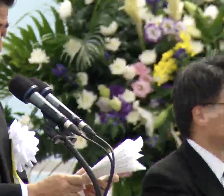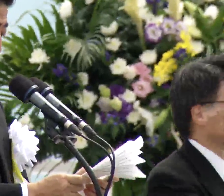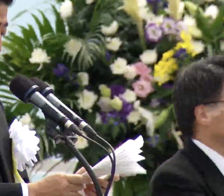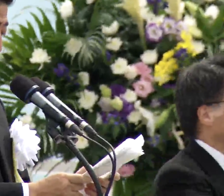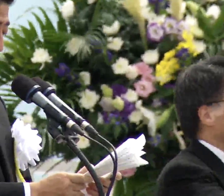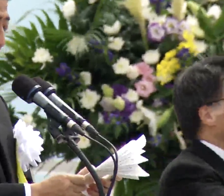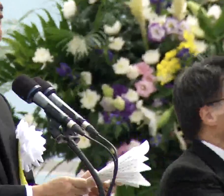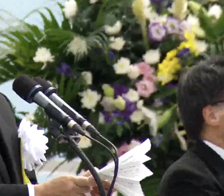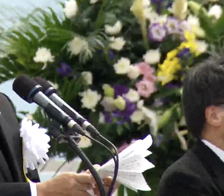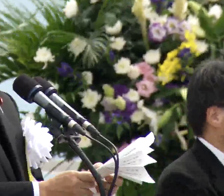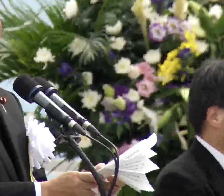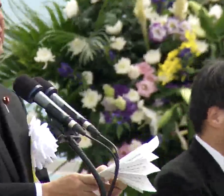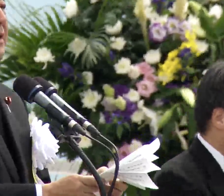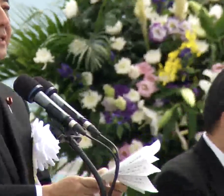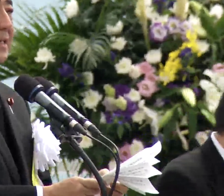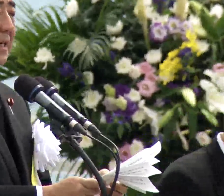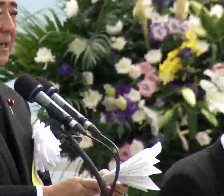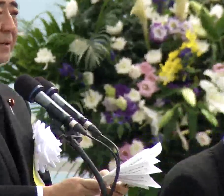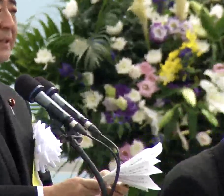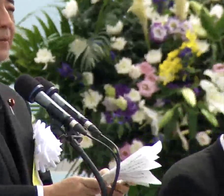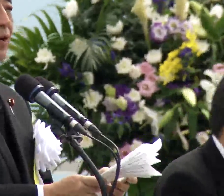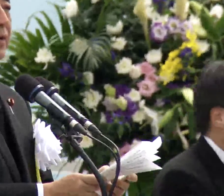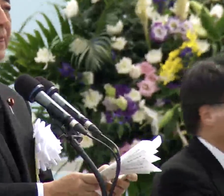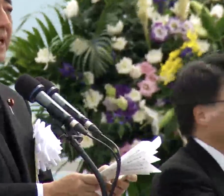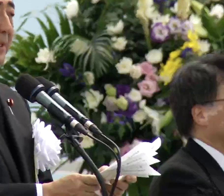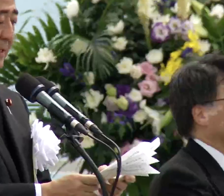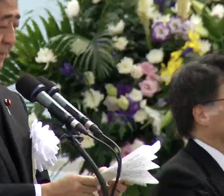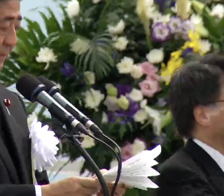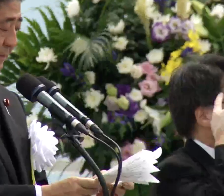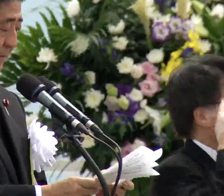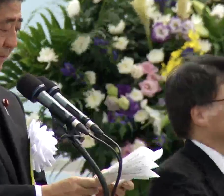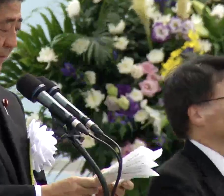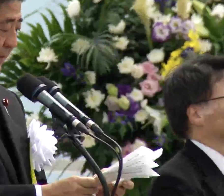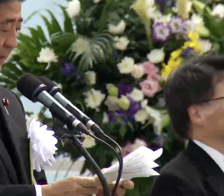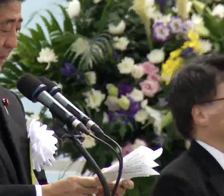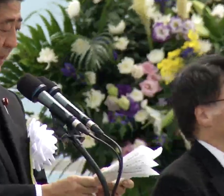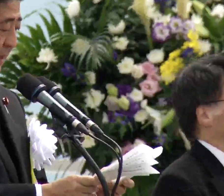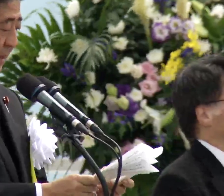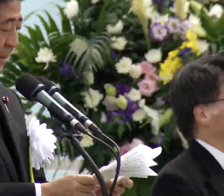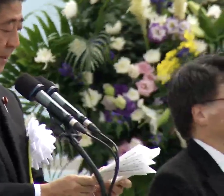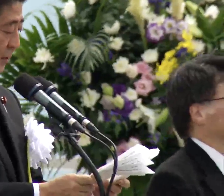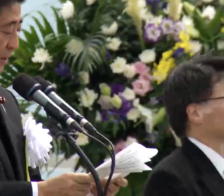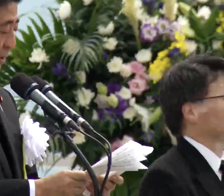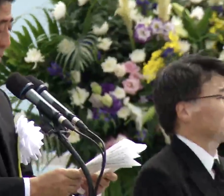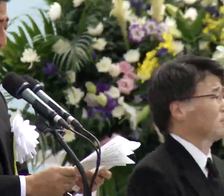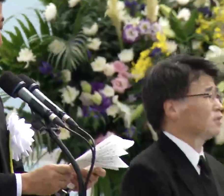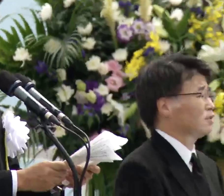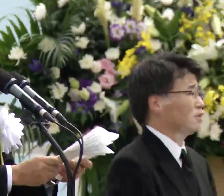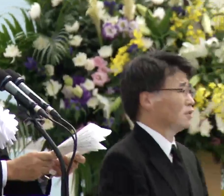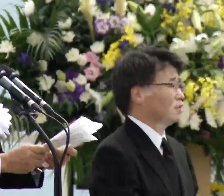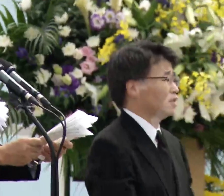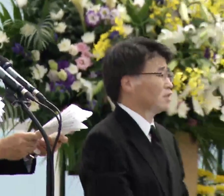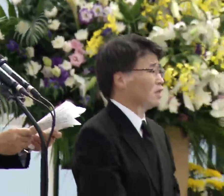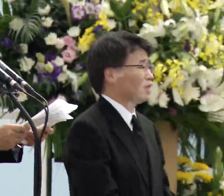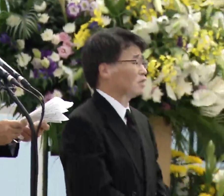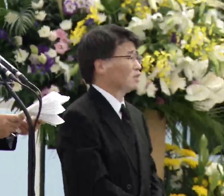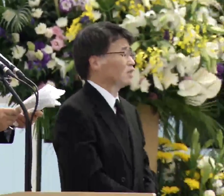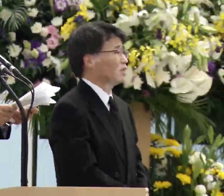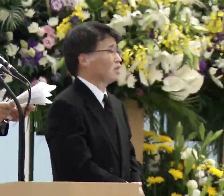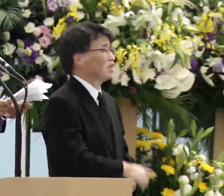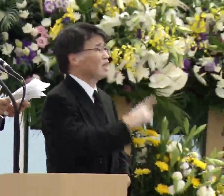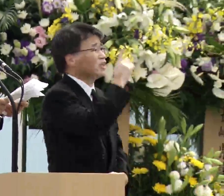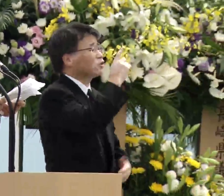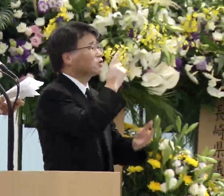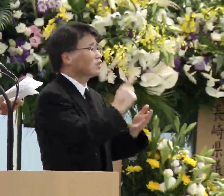gratitude for our forebears, for the enormous efforts and achievement that they made. As the